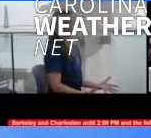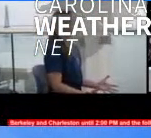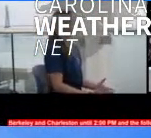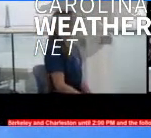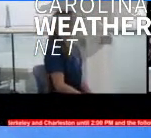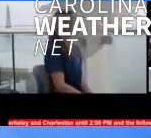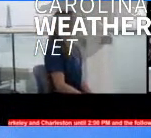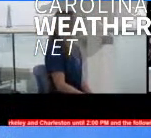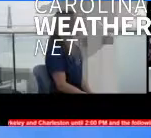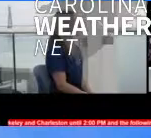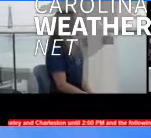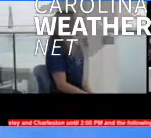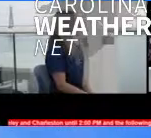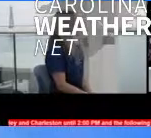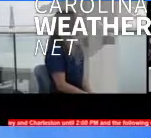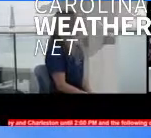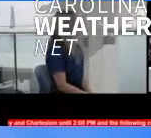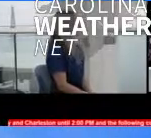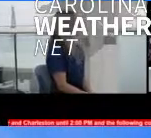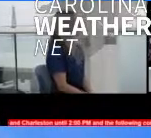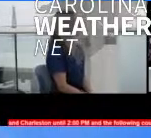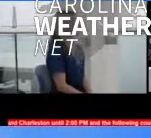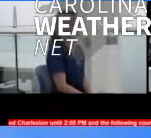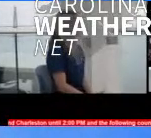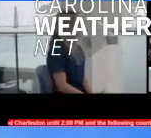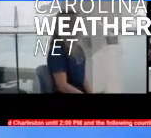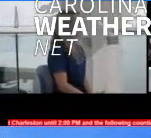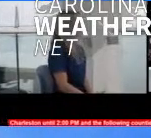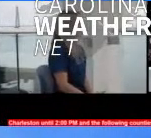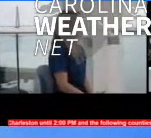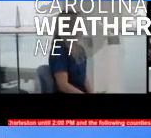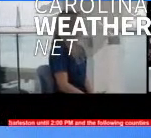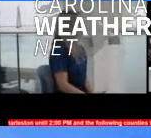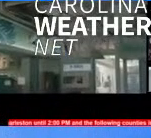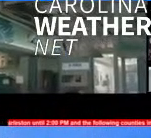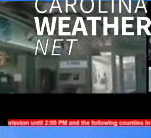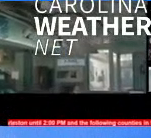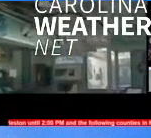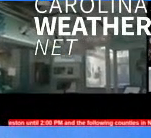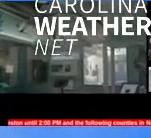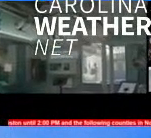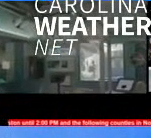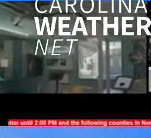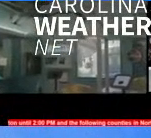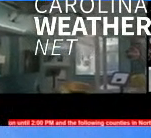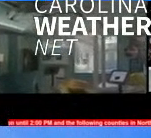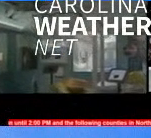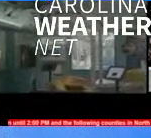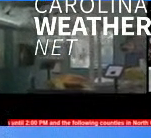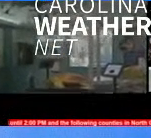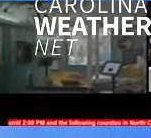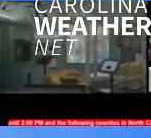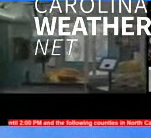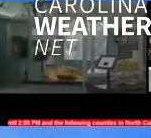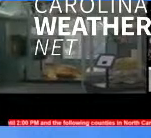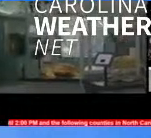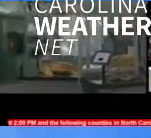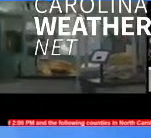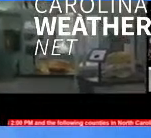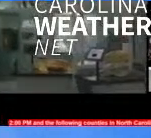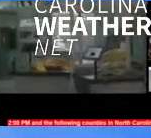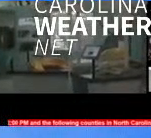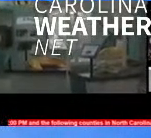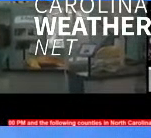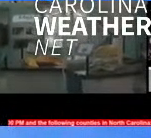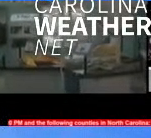more storm reports all the way into North Carolina now. So Robeson having a tree and a power line on the roadway